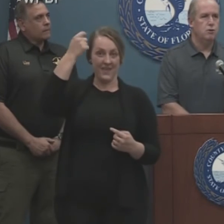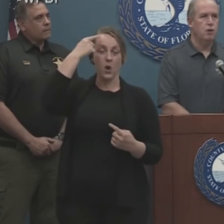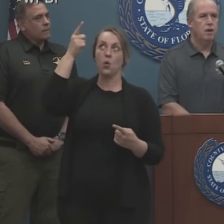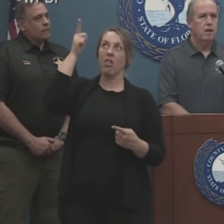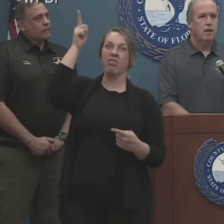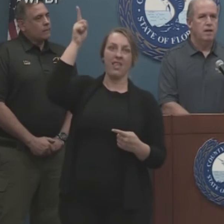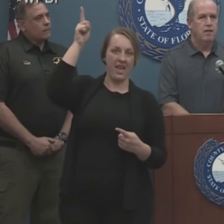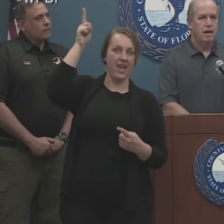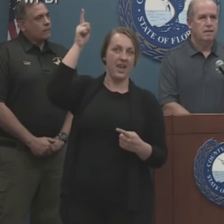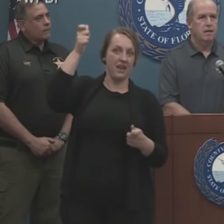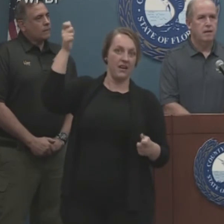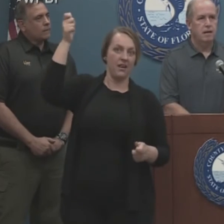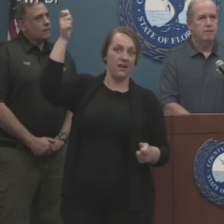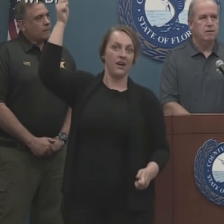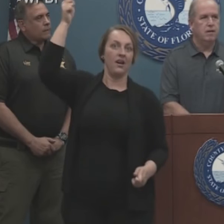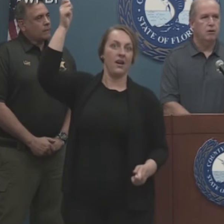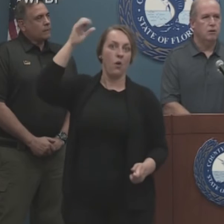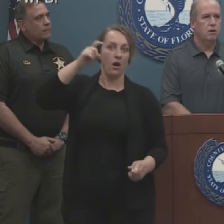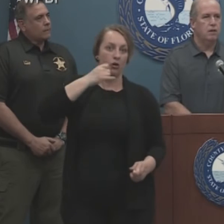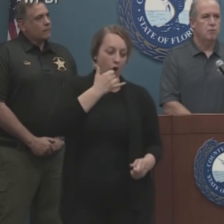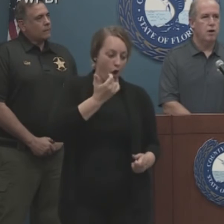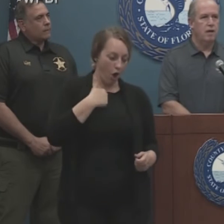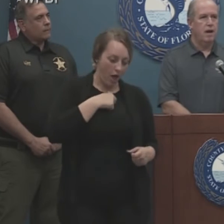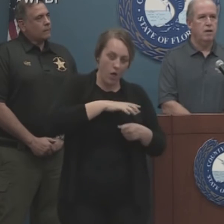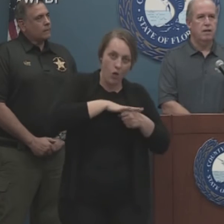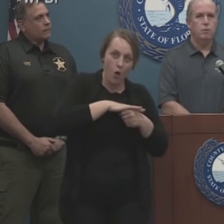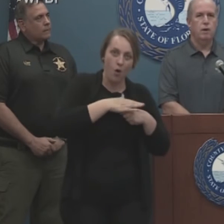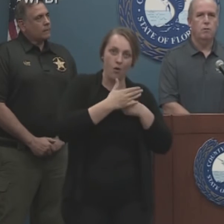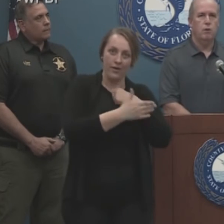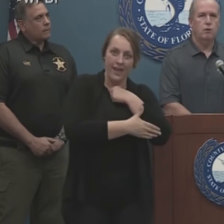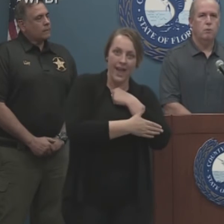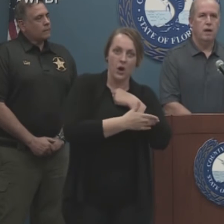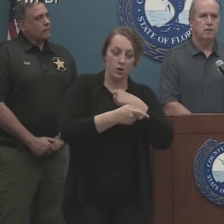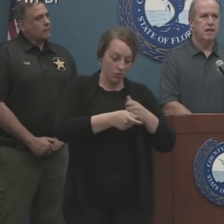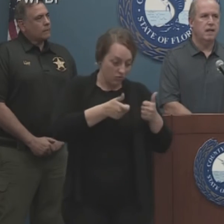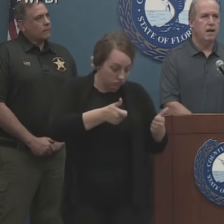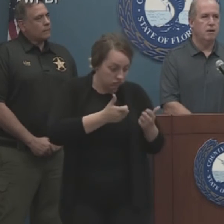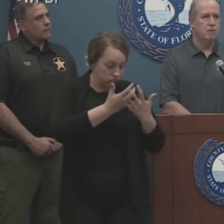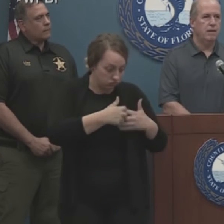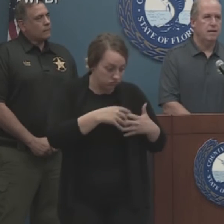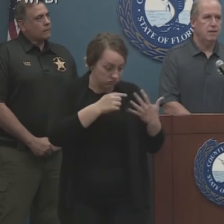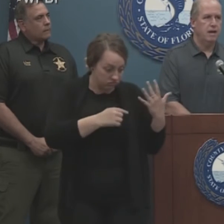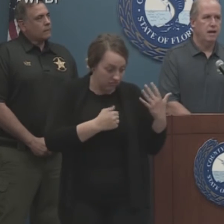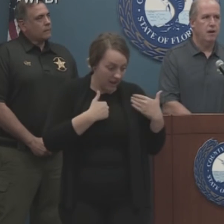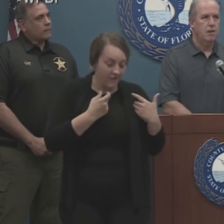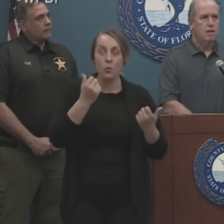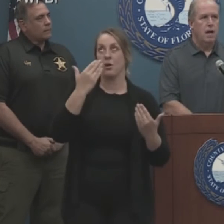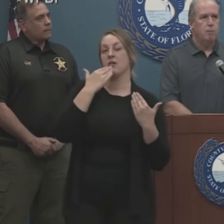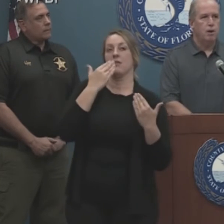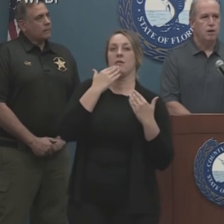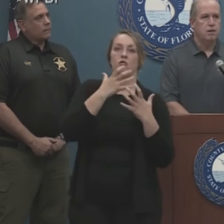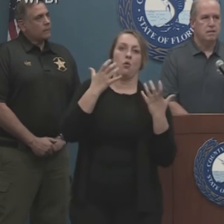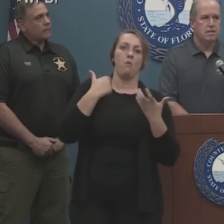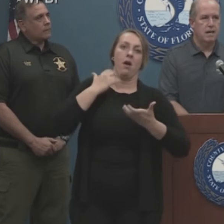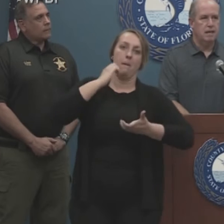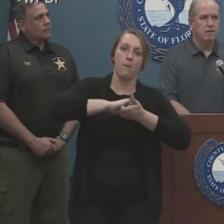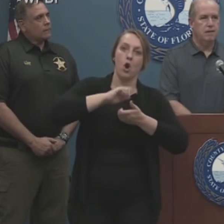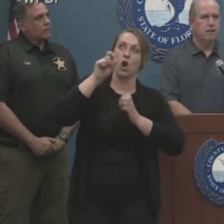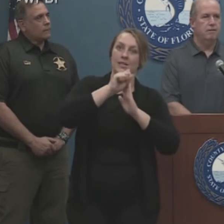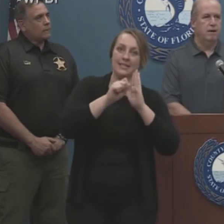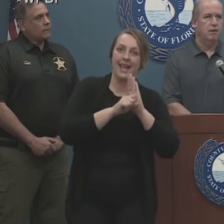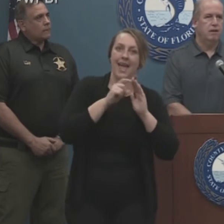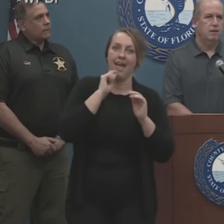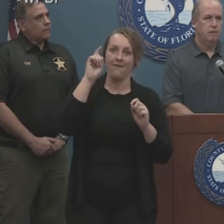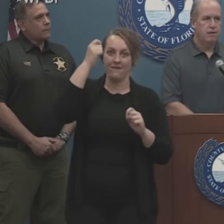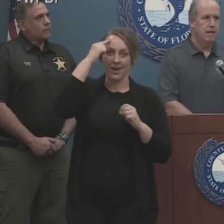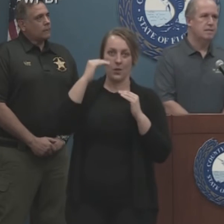to make sure that even here locally in Martin County that we were well taken care of. So I'd like to thank our partners at the state level